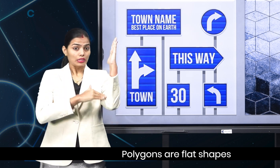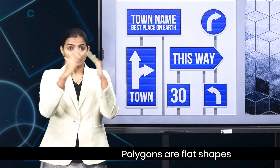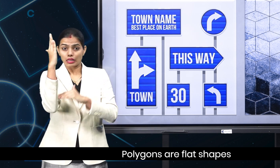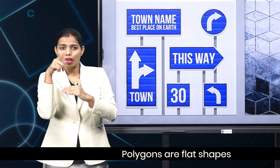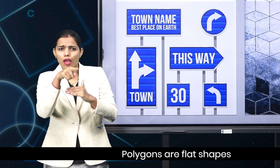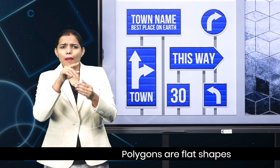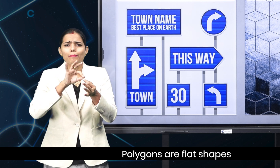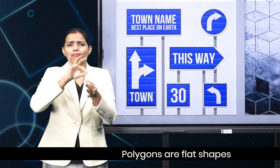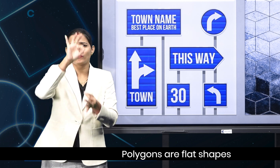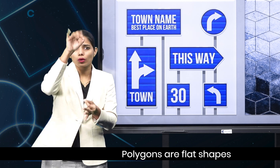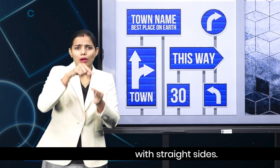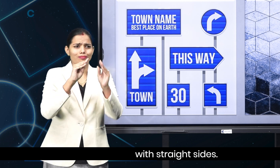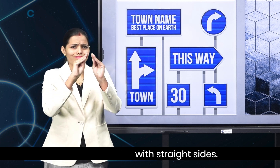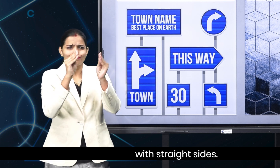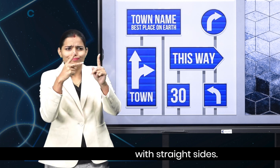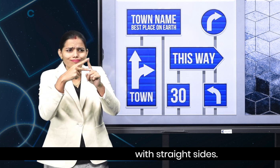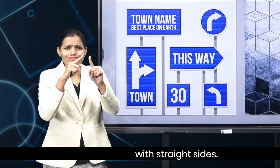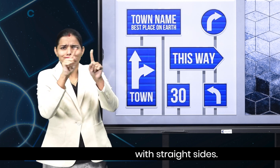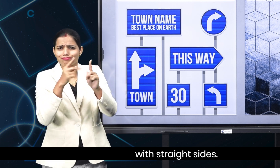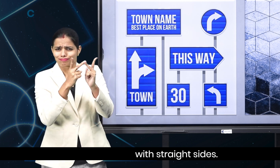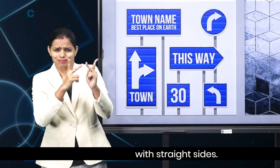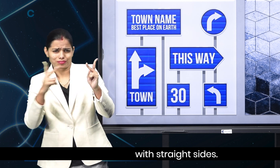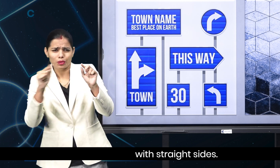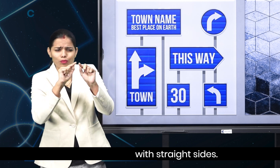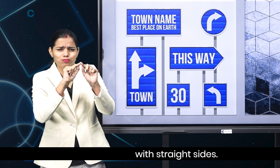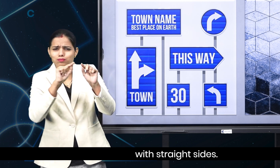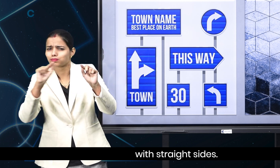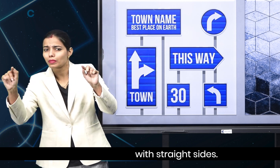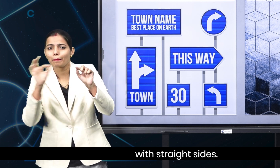Polygons are flat shapes with straight sides.